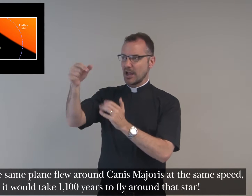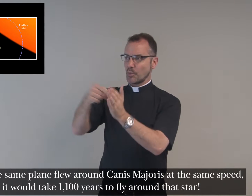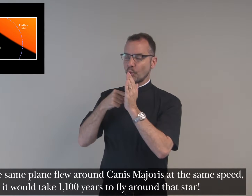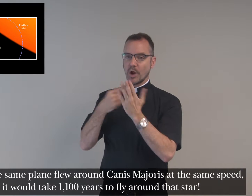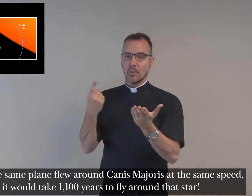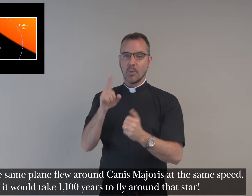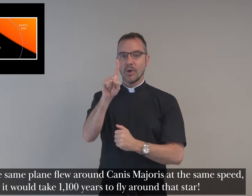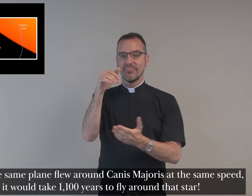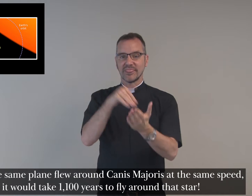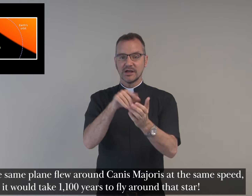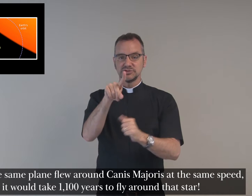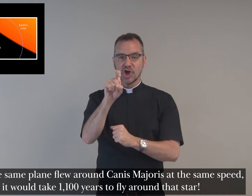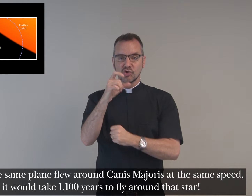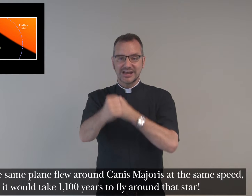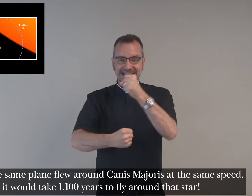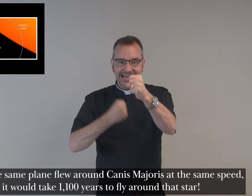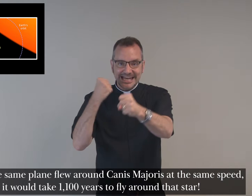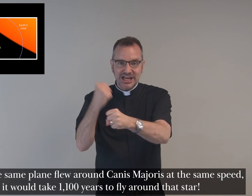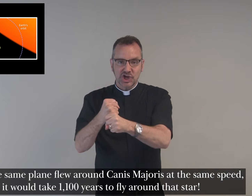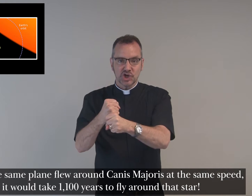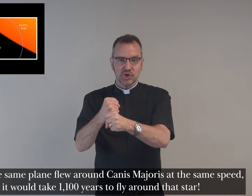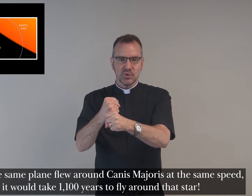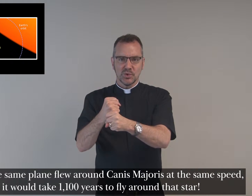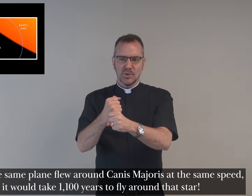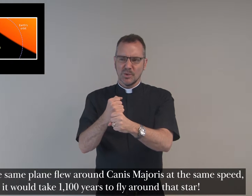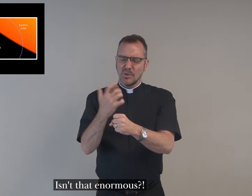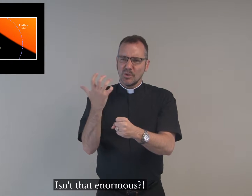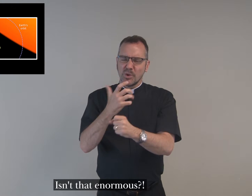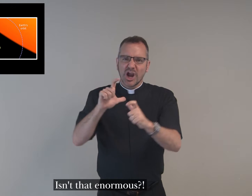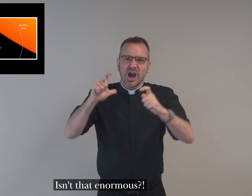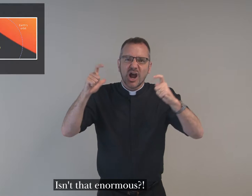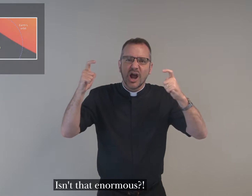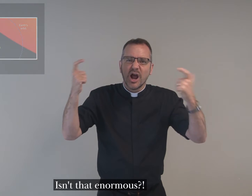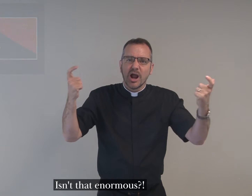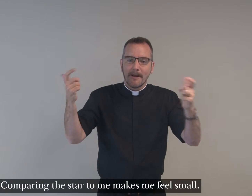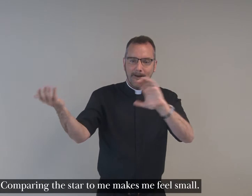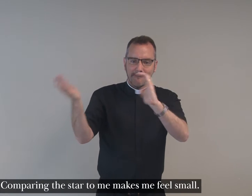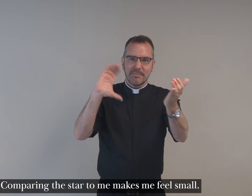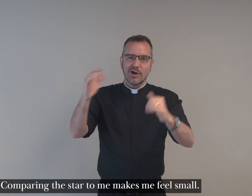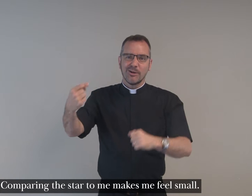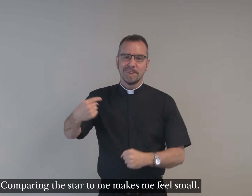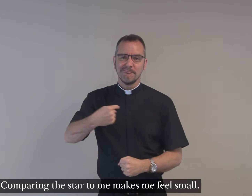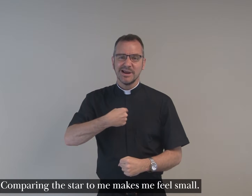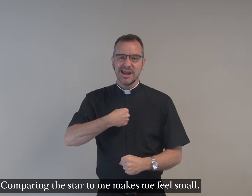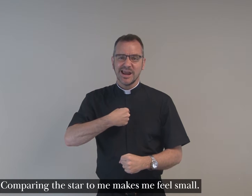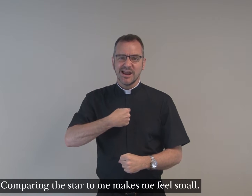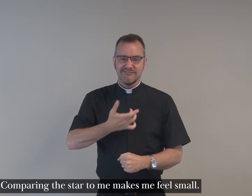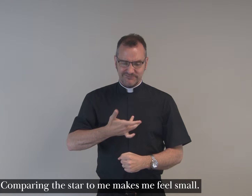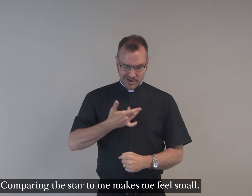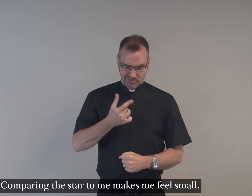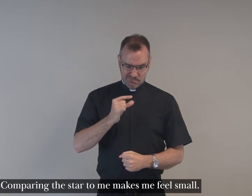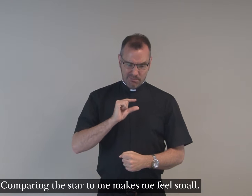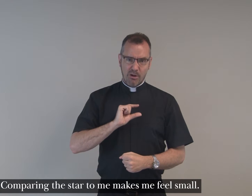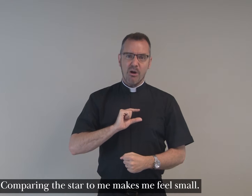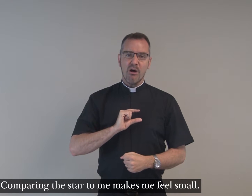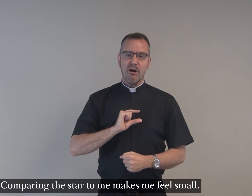years to fly around that star. It's that enormous. Comparing the star to me makes me feel small.